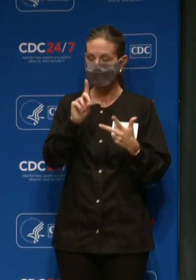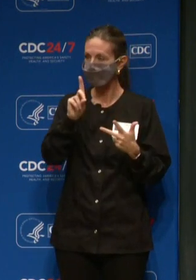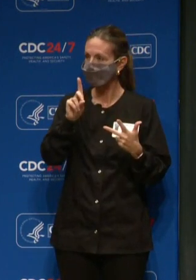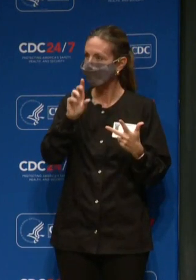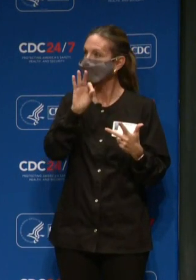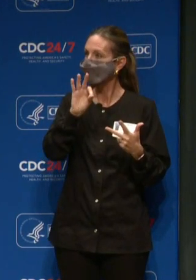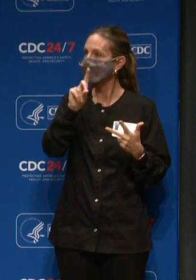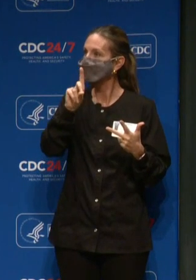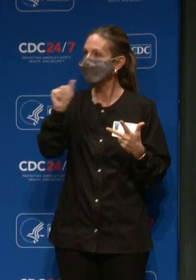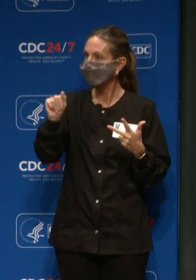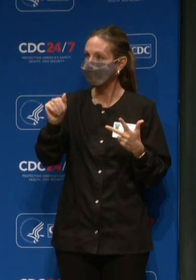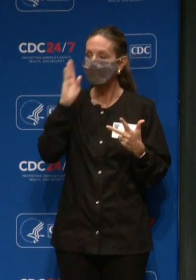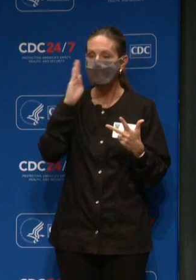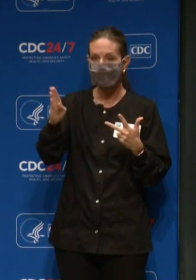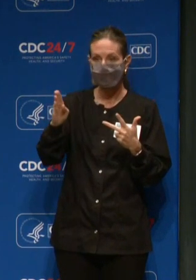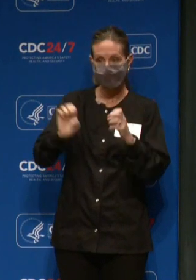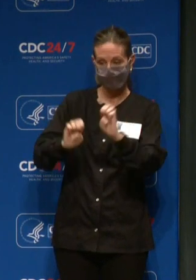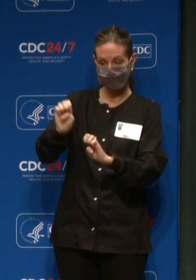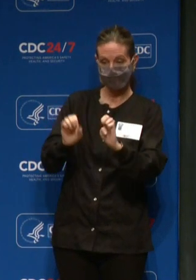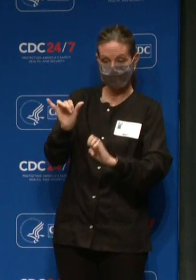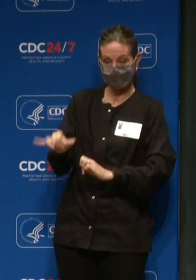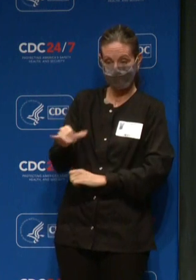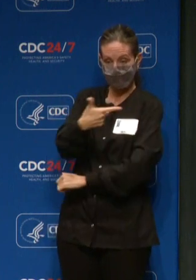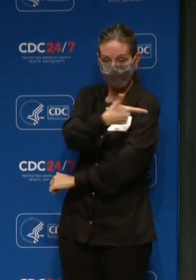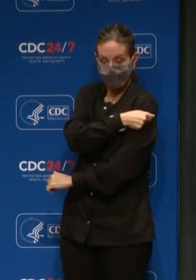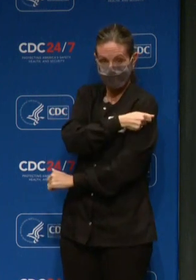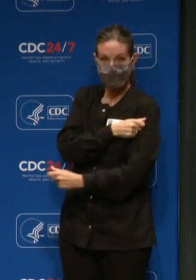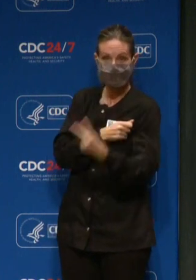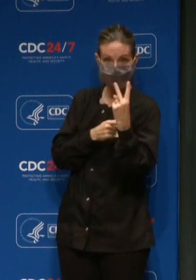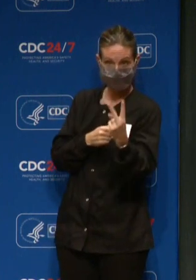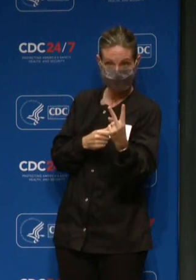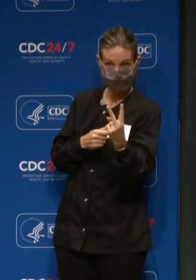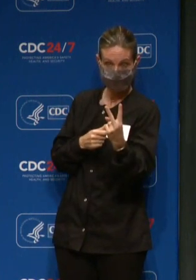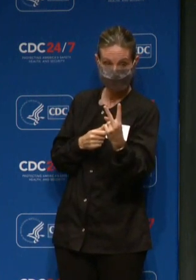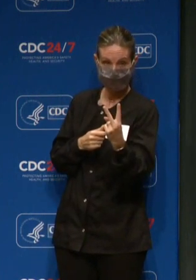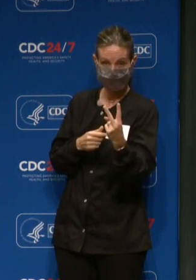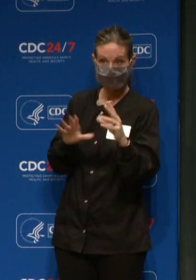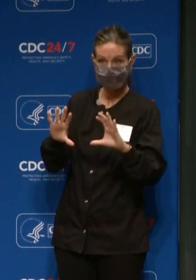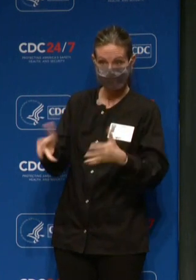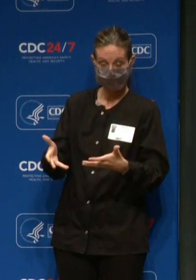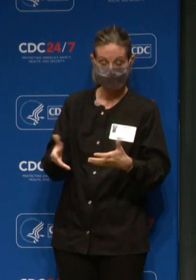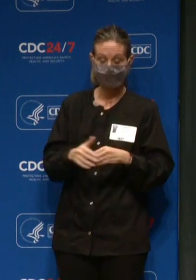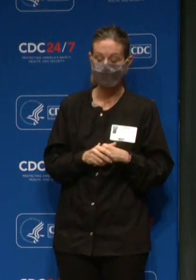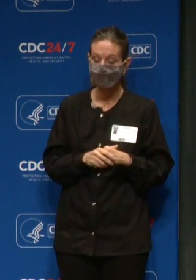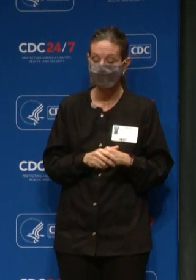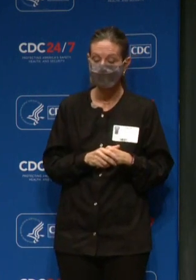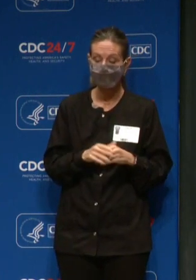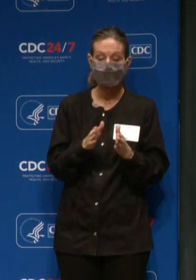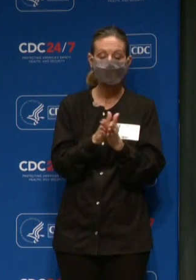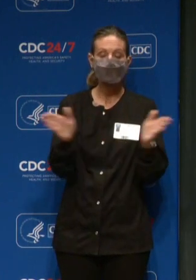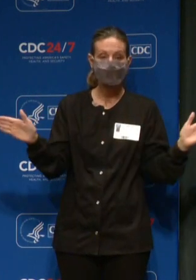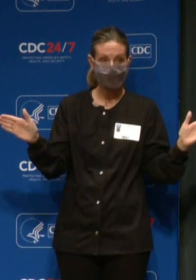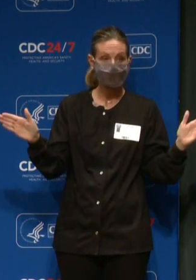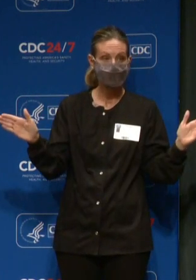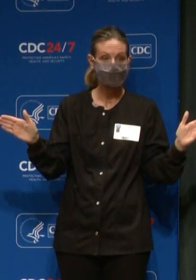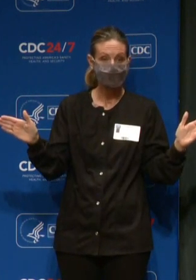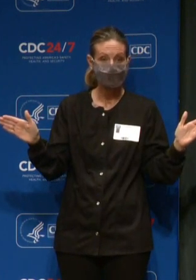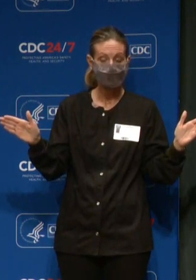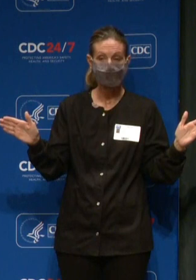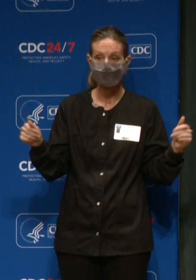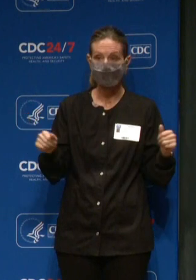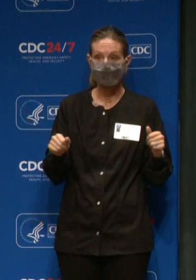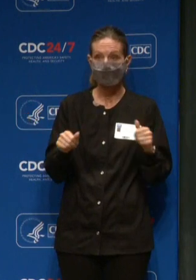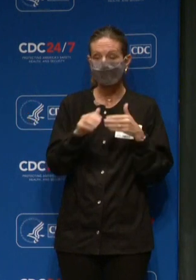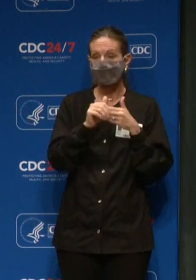the FDA will evaluate that vaccine according to two sets of guidances it put out. It's general vaccine guidance for COVID, and its